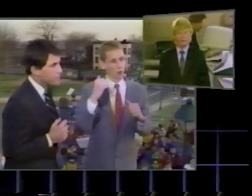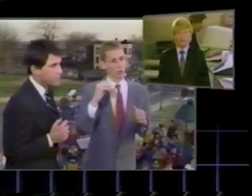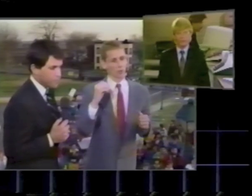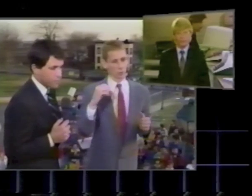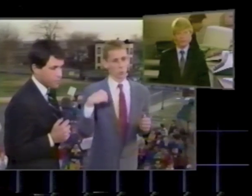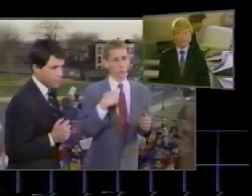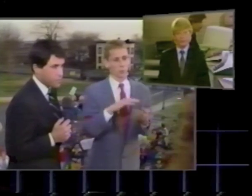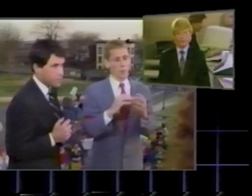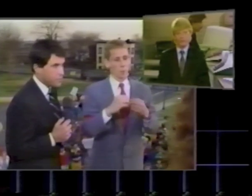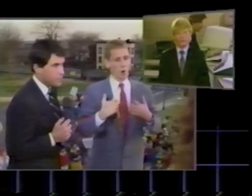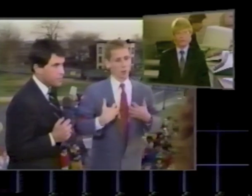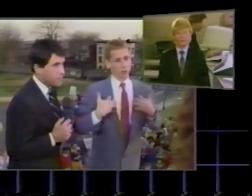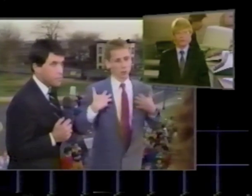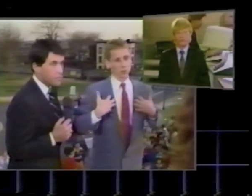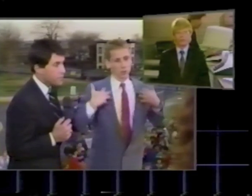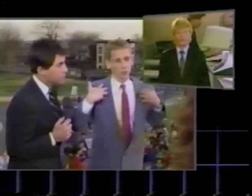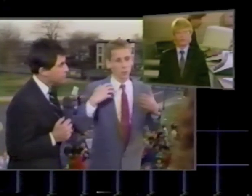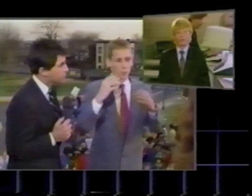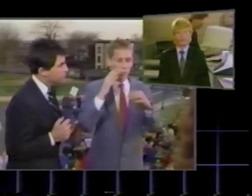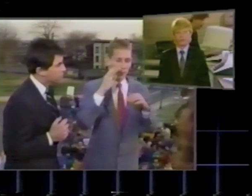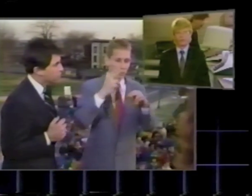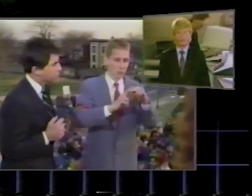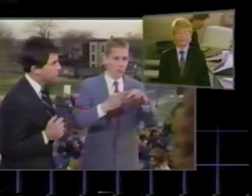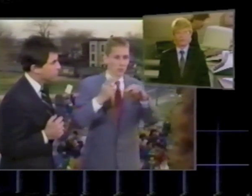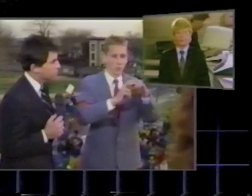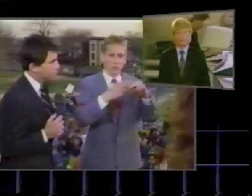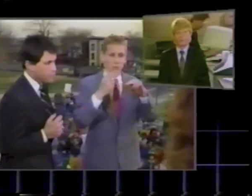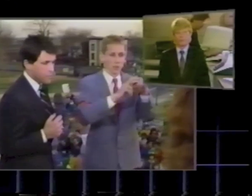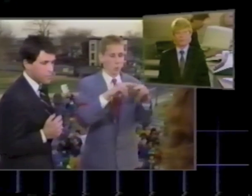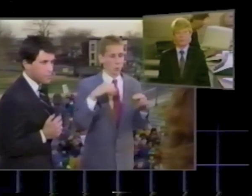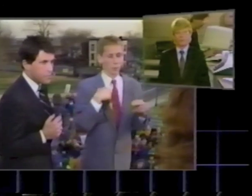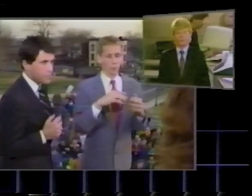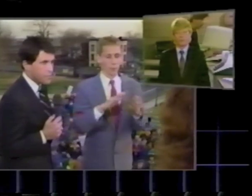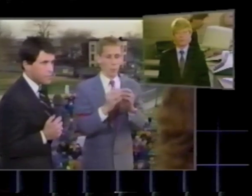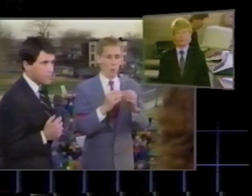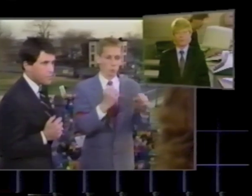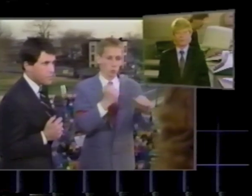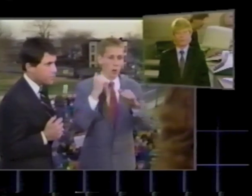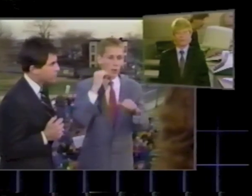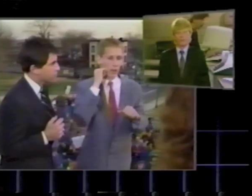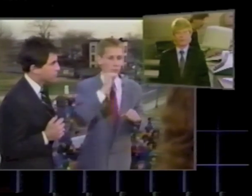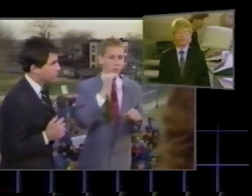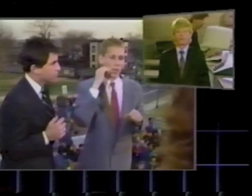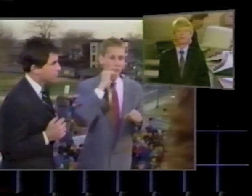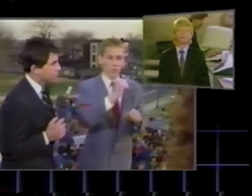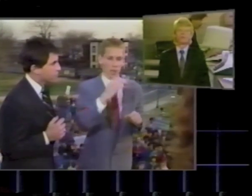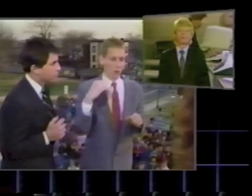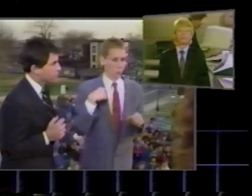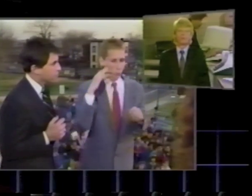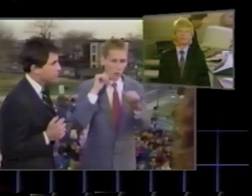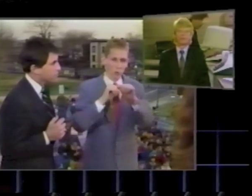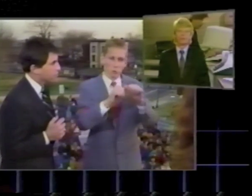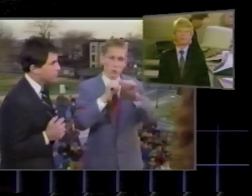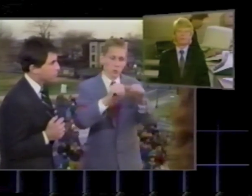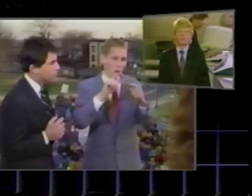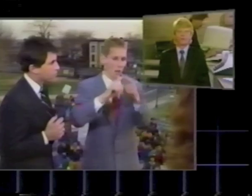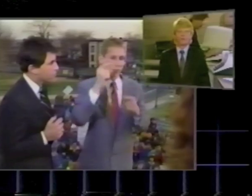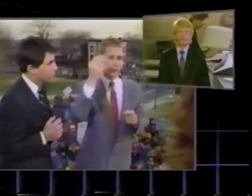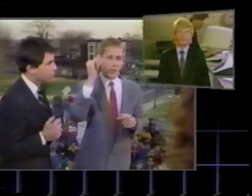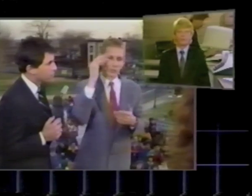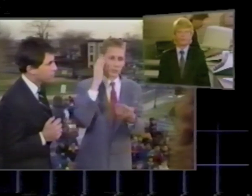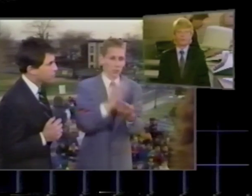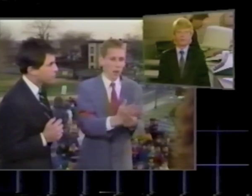And we are becoming stronger as we continue. We're becoming stronger every